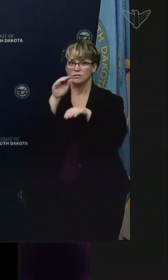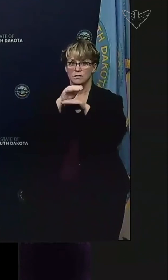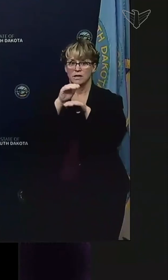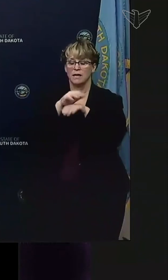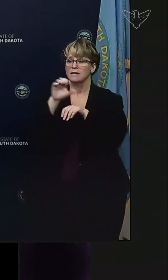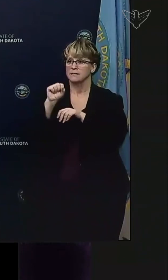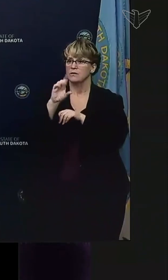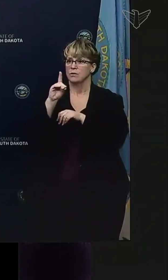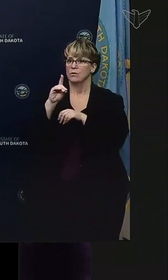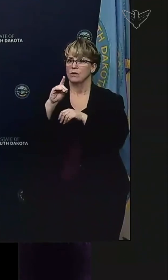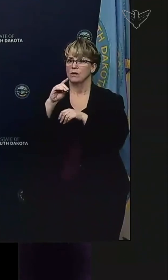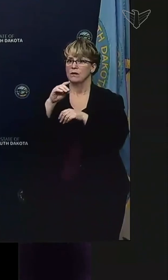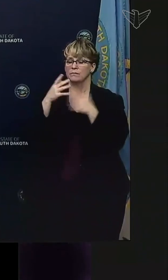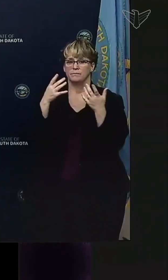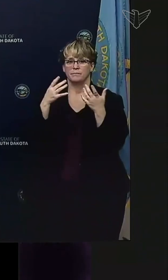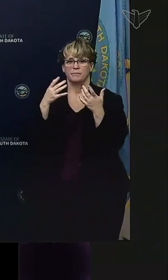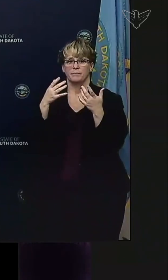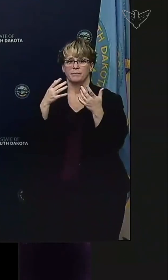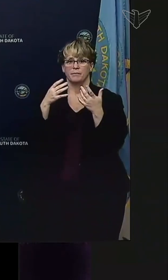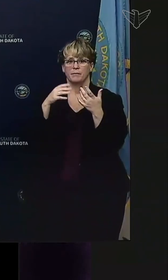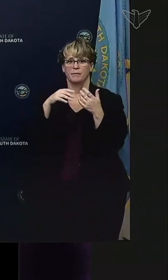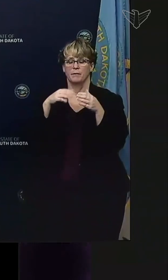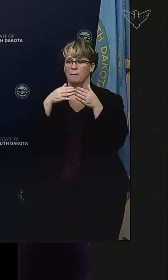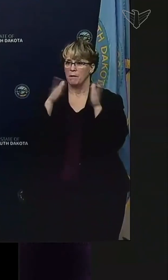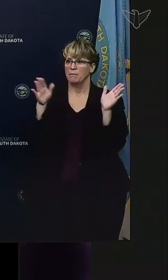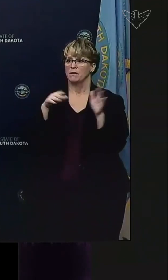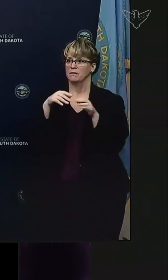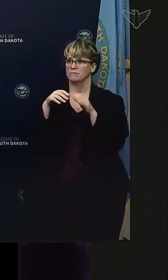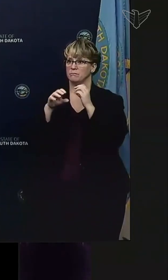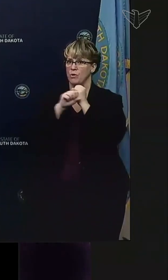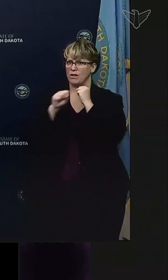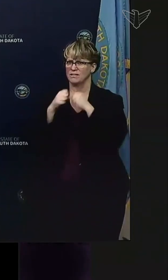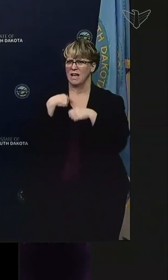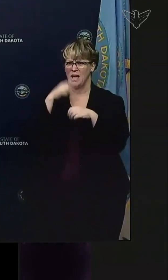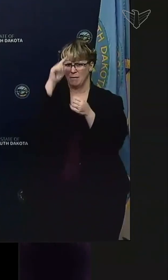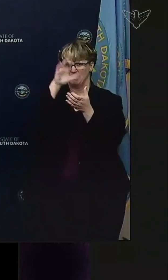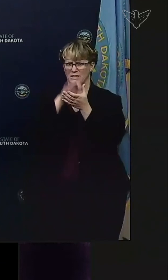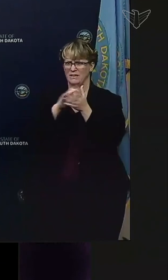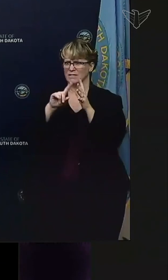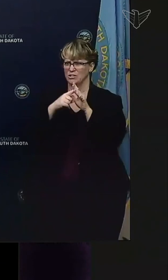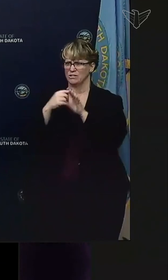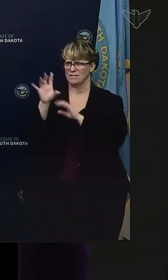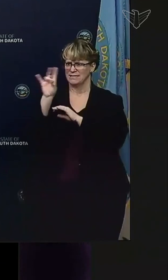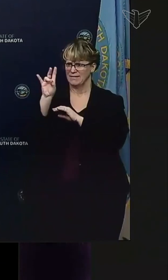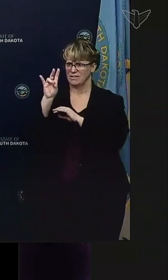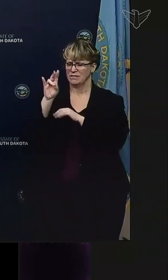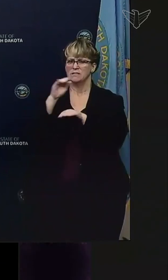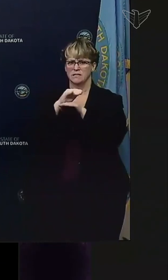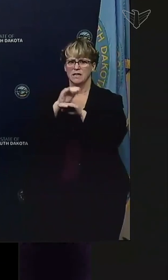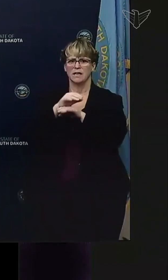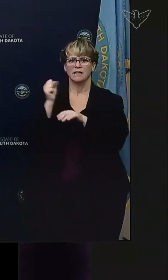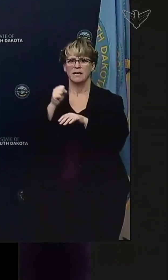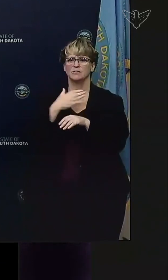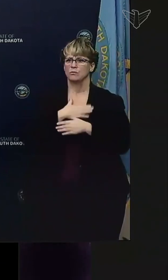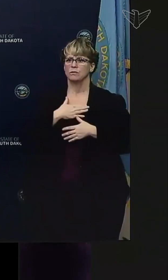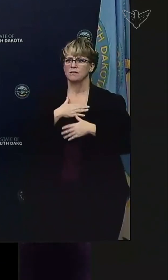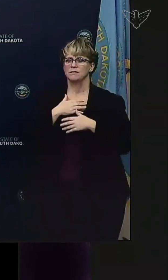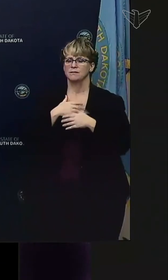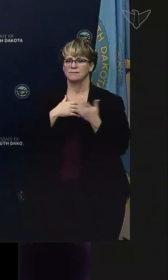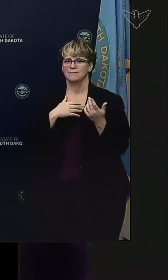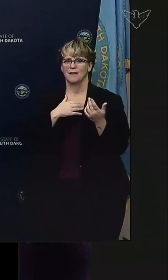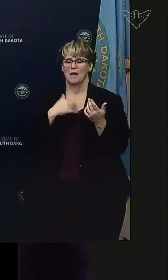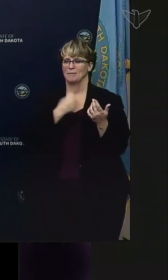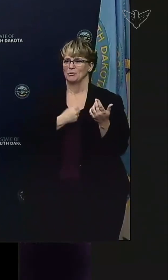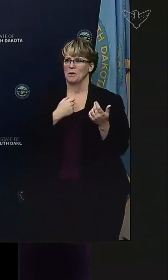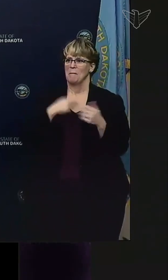has been taking from viewers and from other people throughout the state. And I believe it starts at 7. Yeah, 7. So sorry,